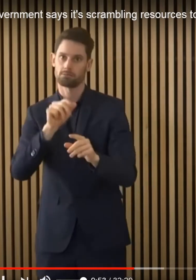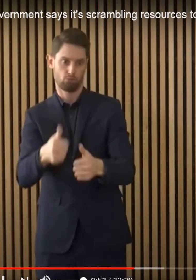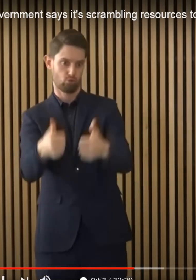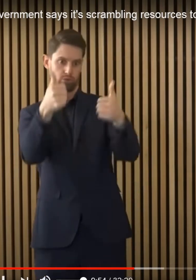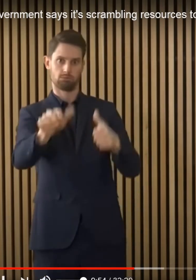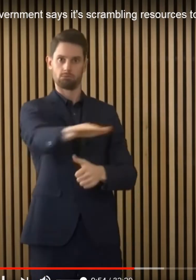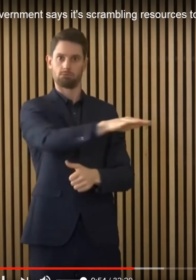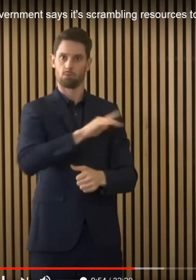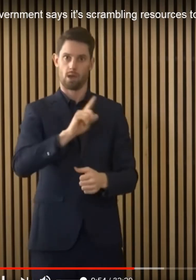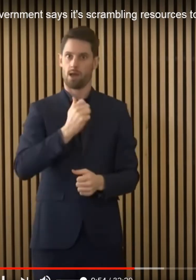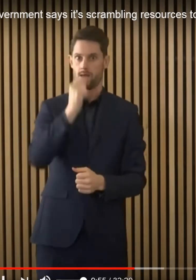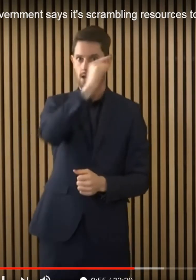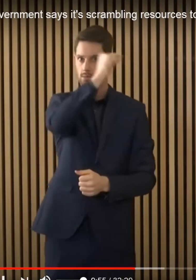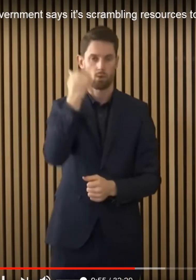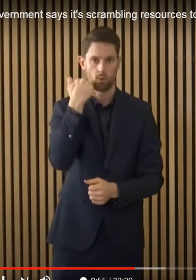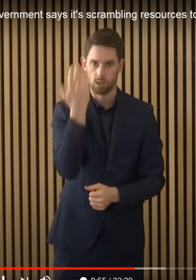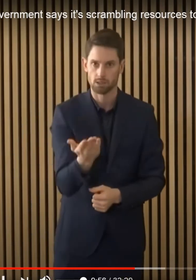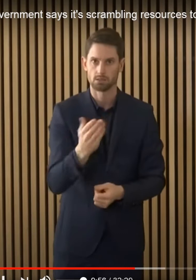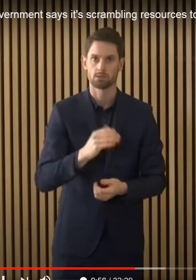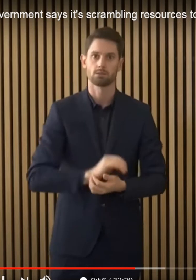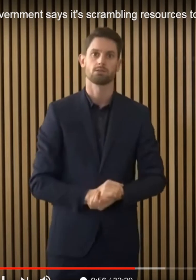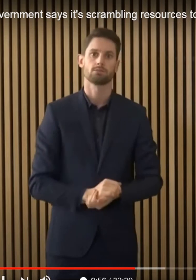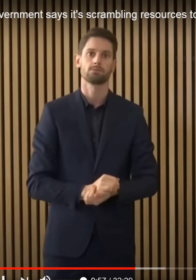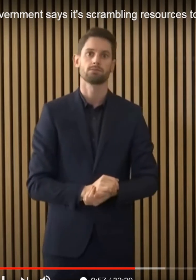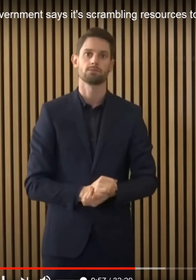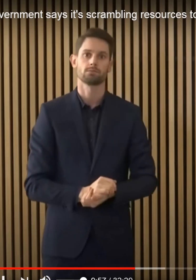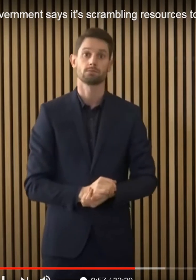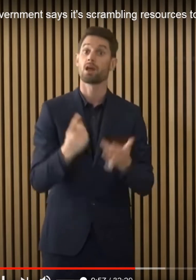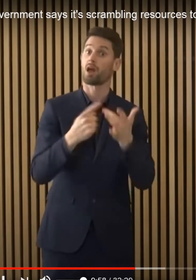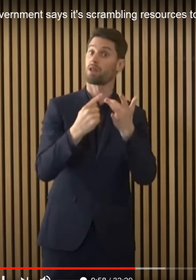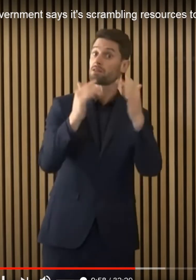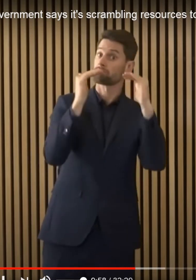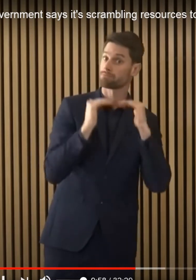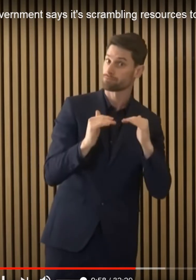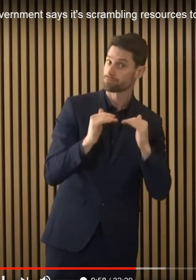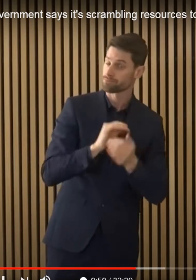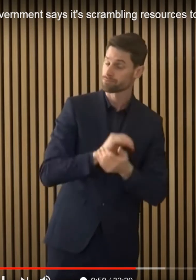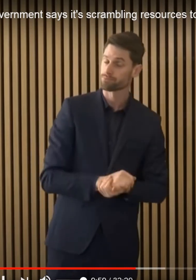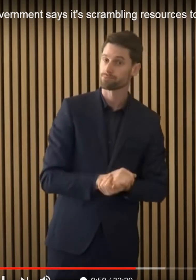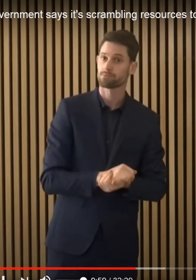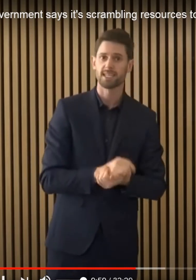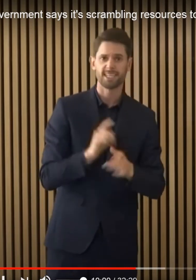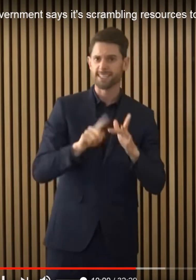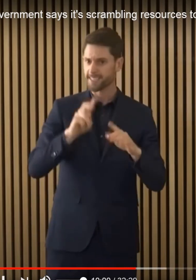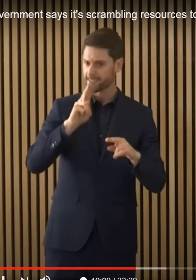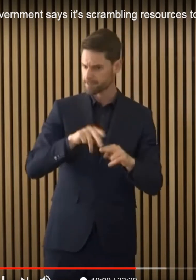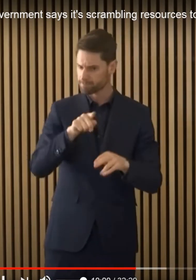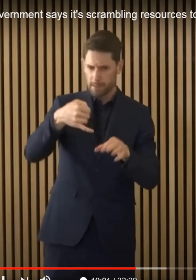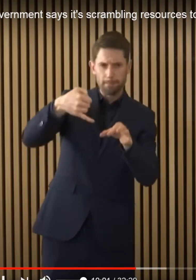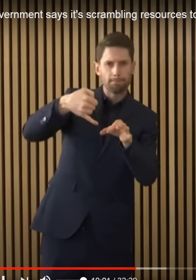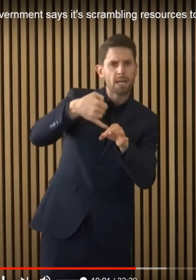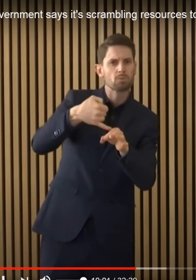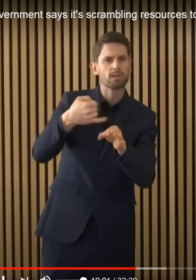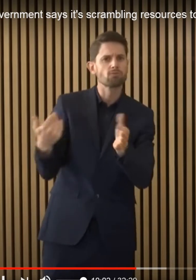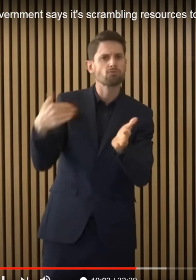The other key thing there is that where medical requirements need to be